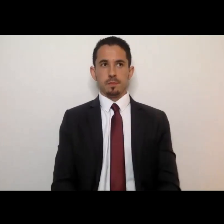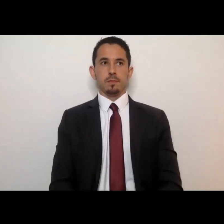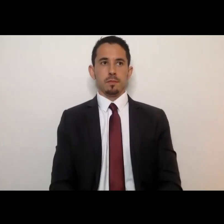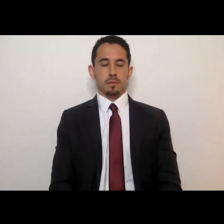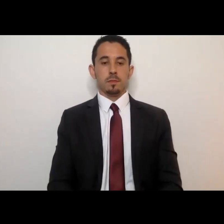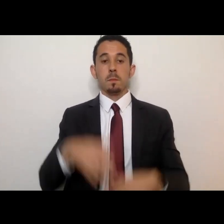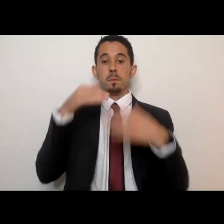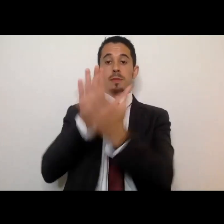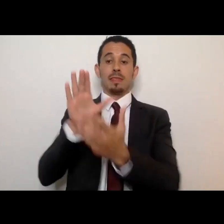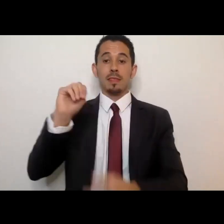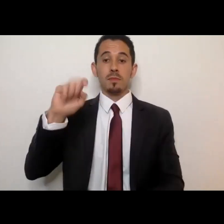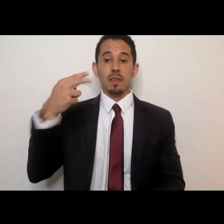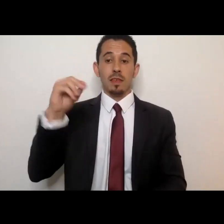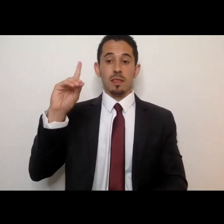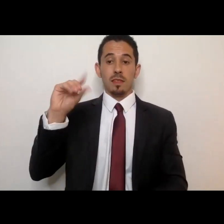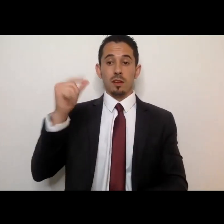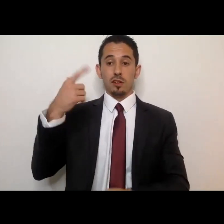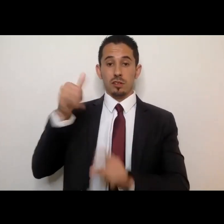them be able to have access to this information.